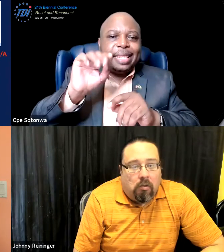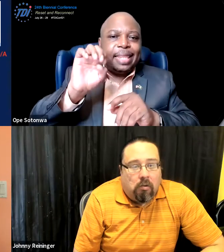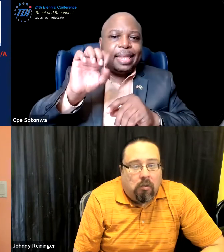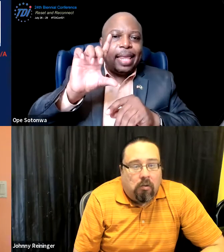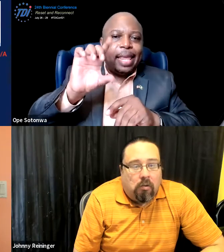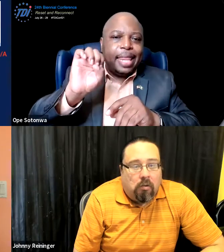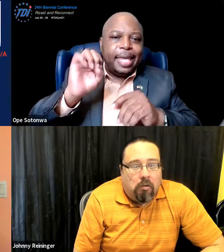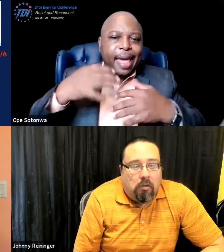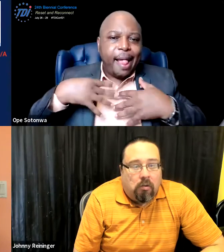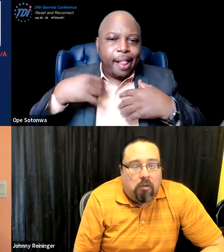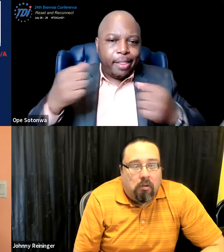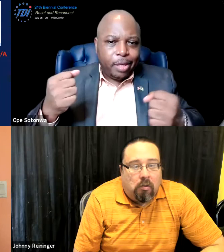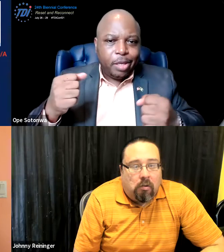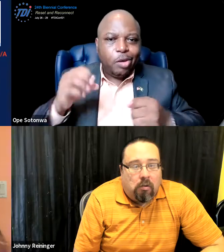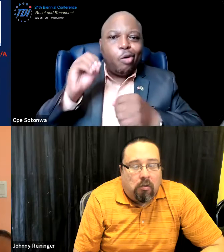so using Zoom.